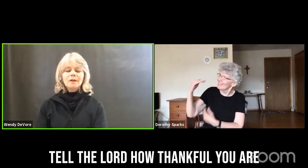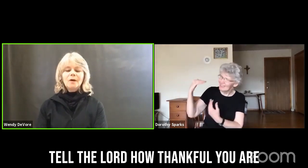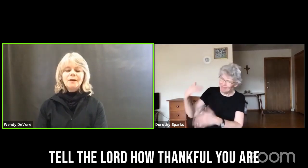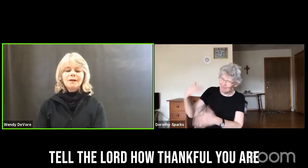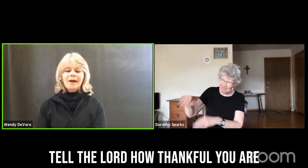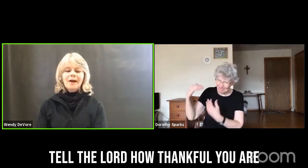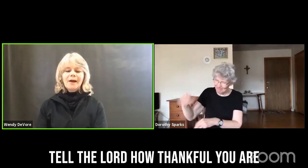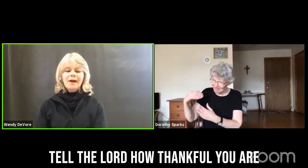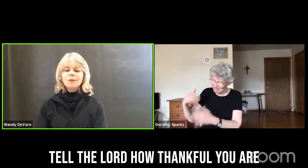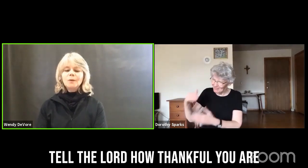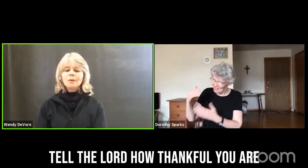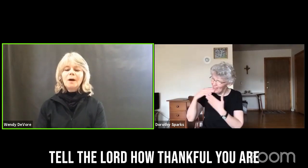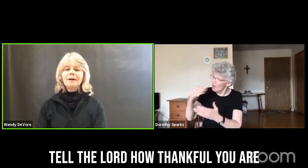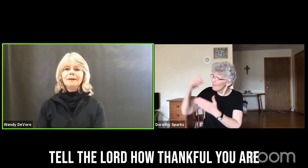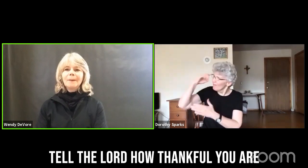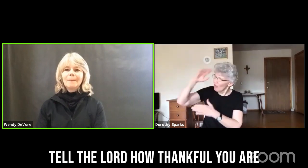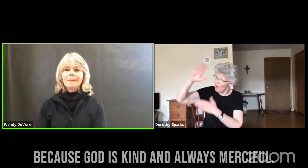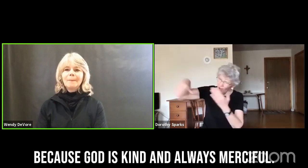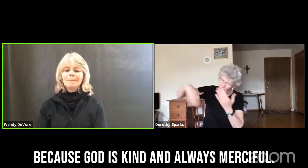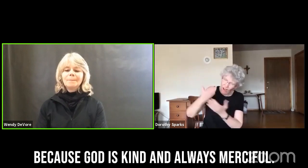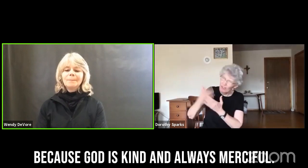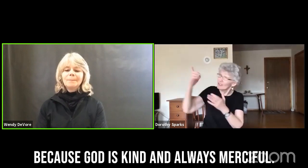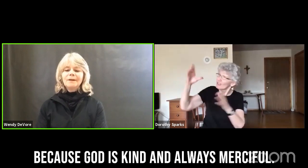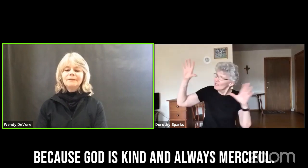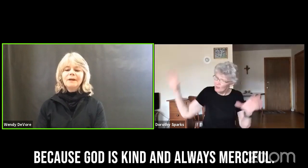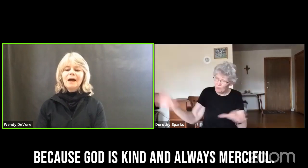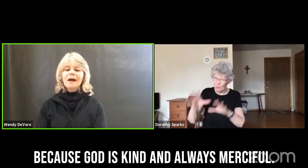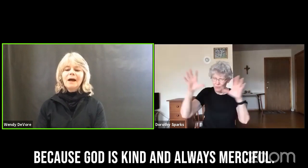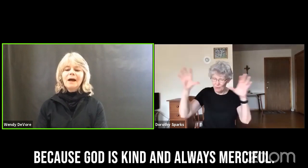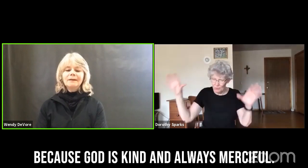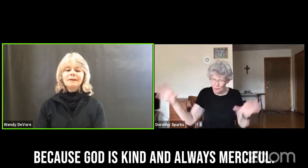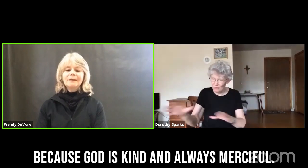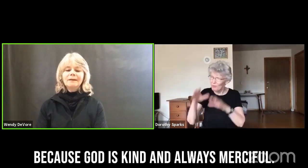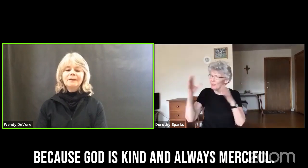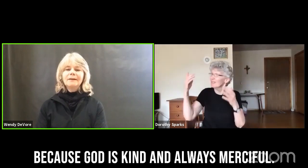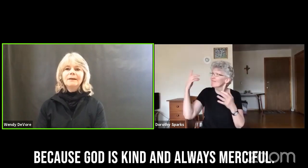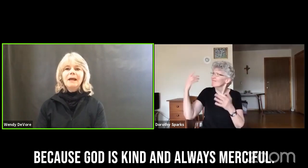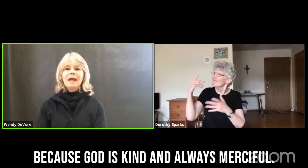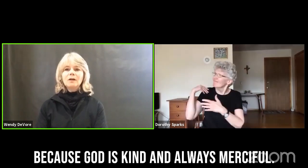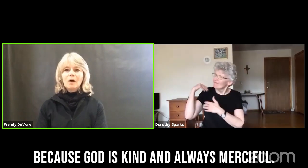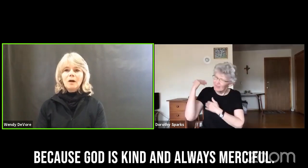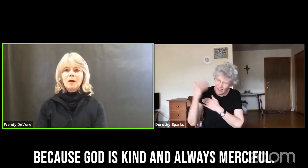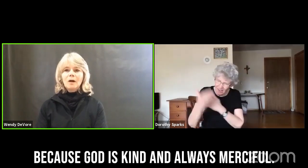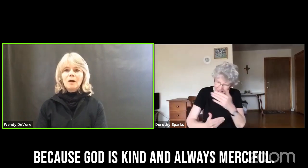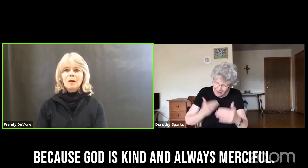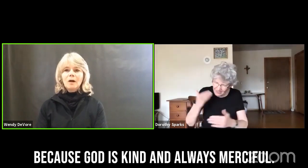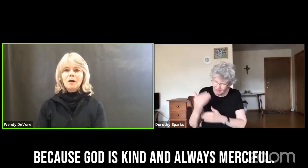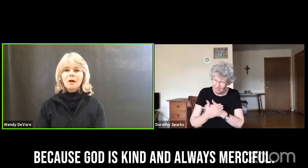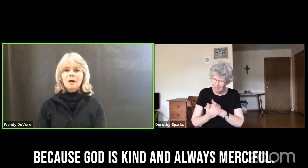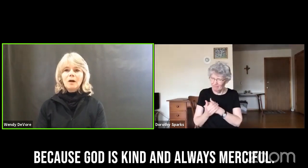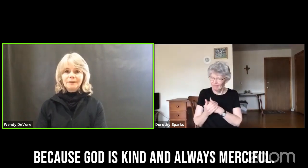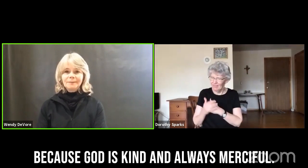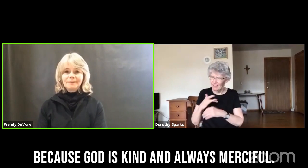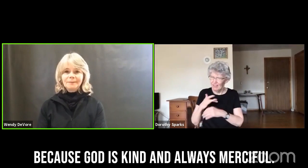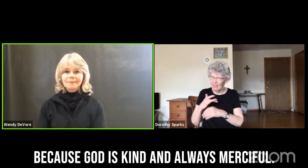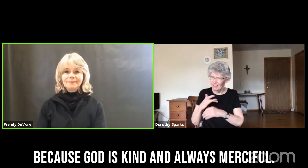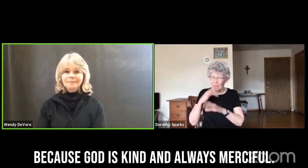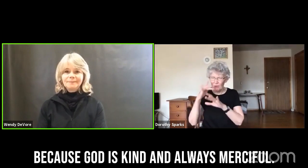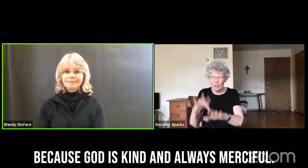Tell the Lord how thankful you are, because God is kind and always